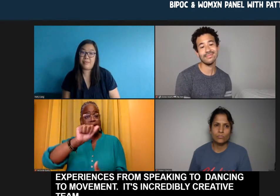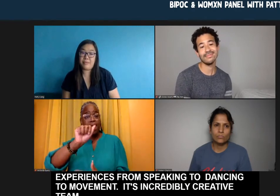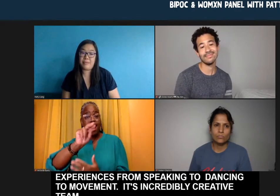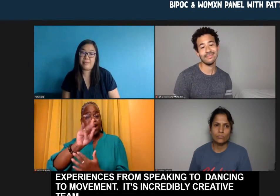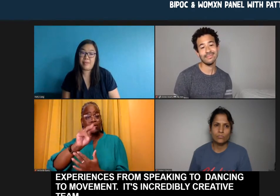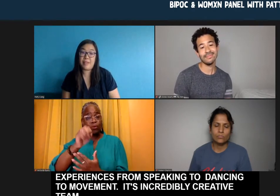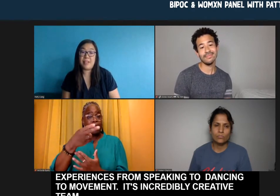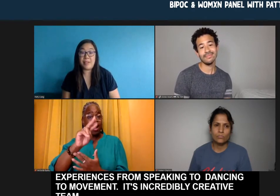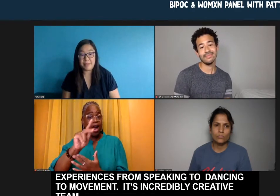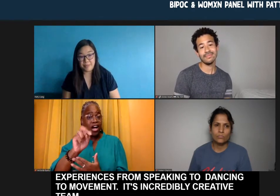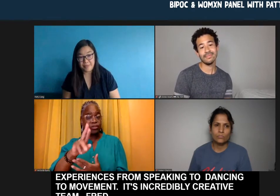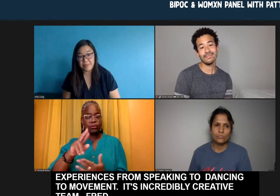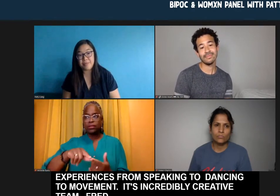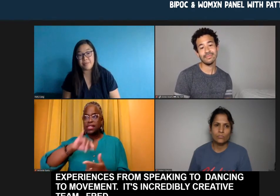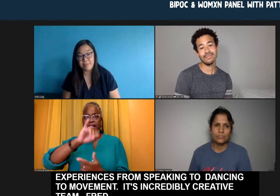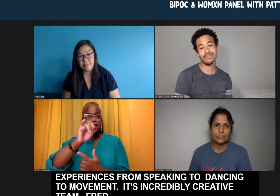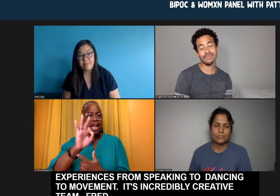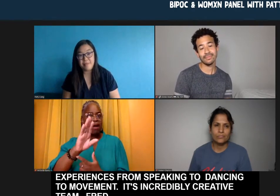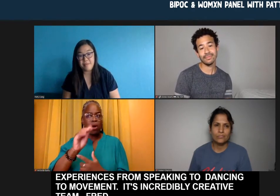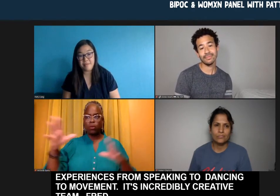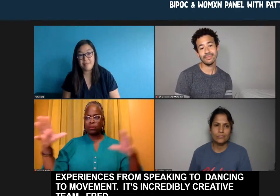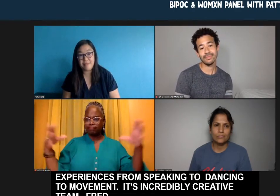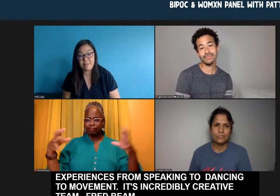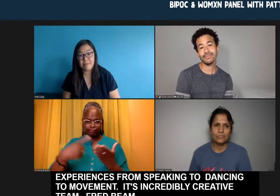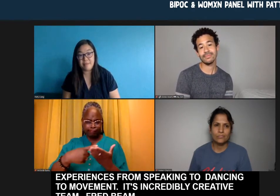Nate Patton, Antoine Hunter,